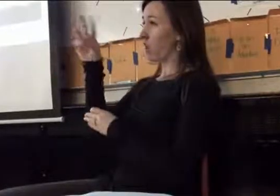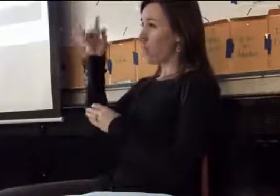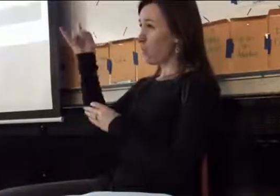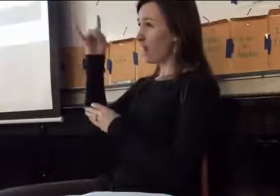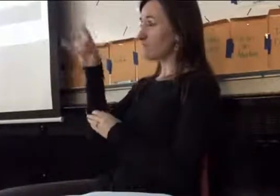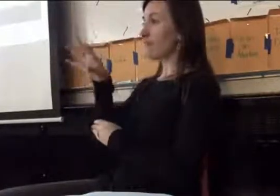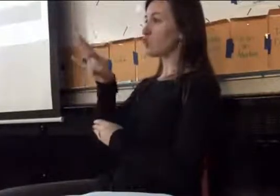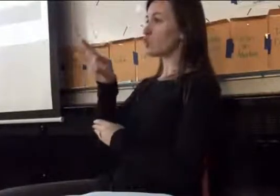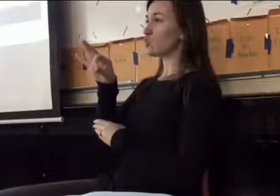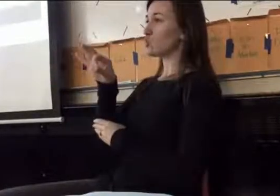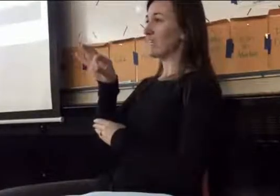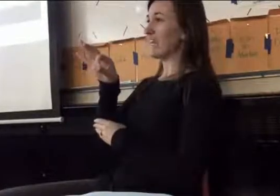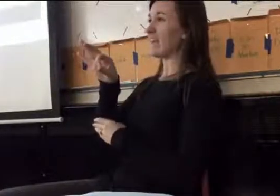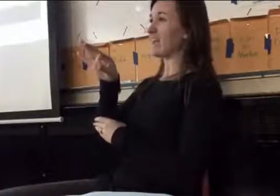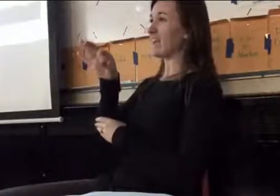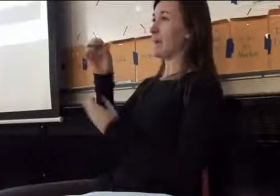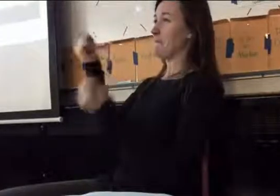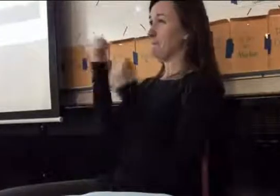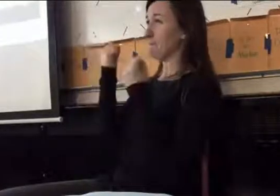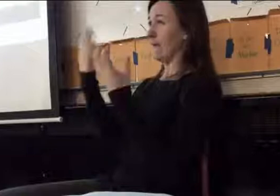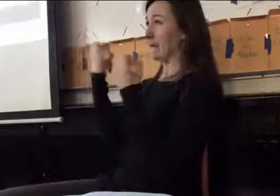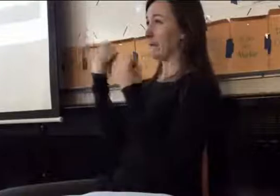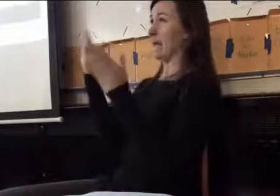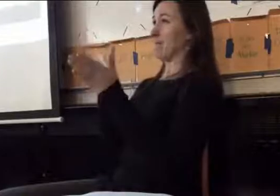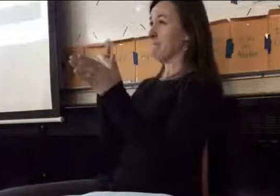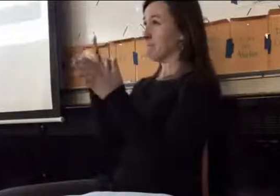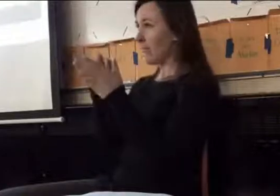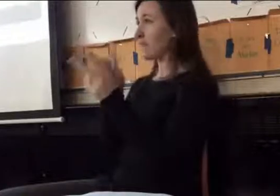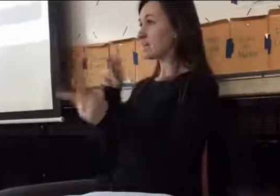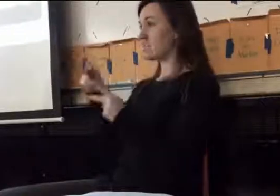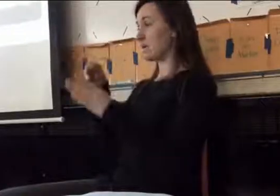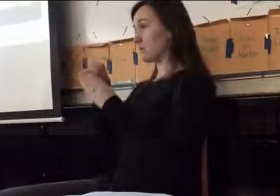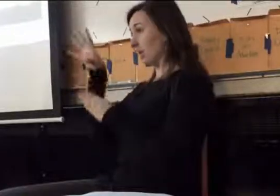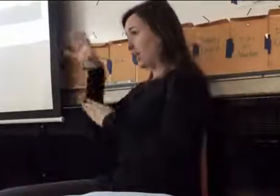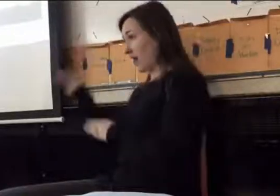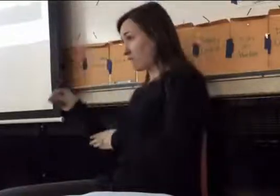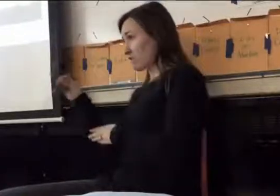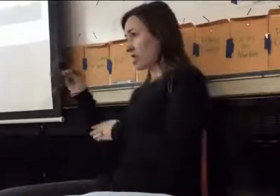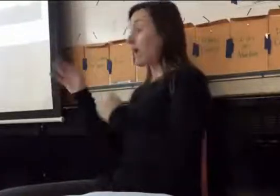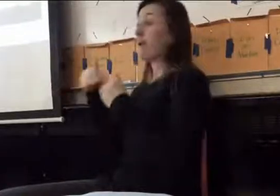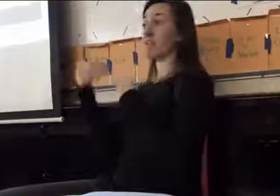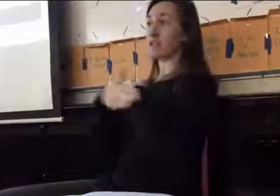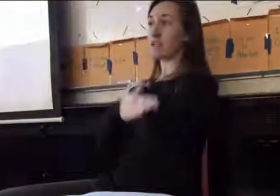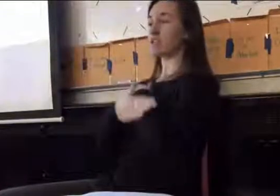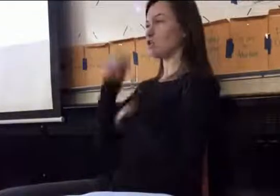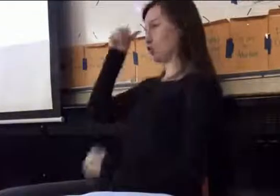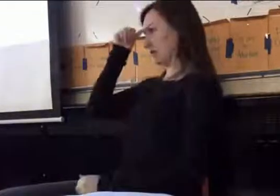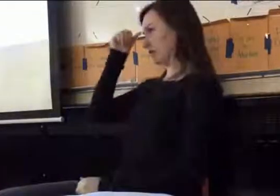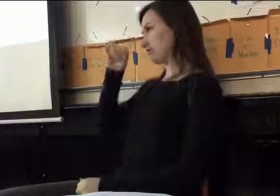They're now planning to expand it. The next one is India, is what they're trying to expand it into. Now,